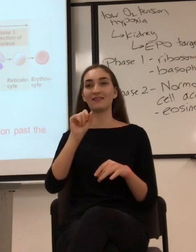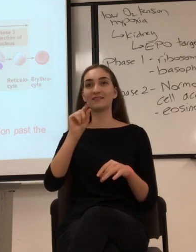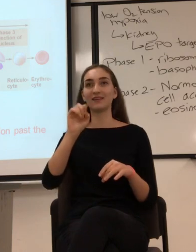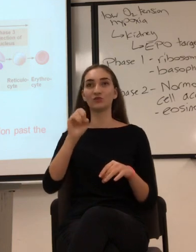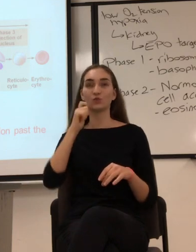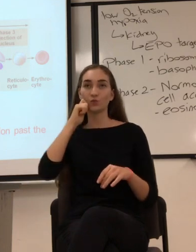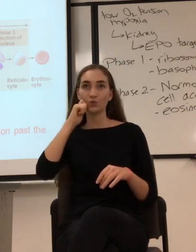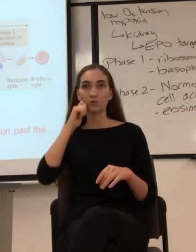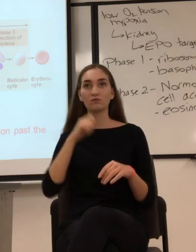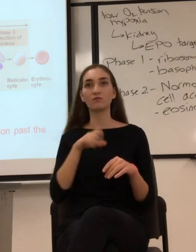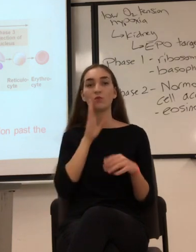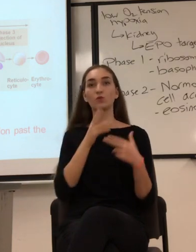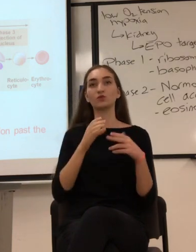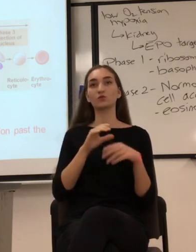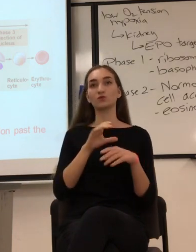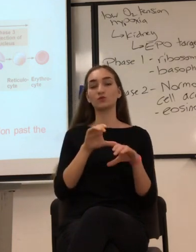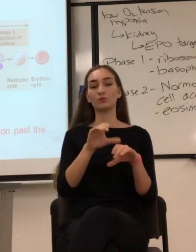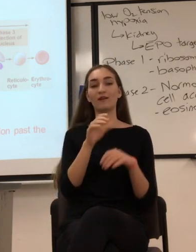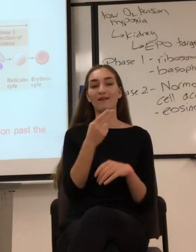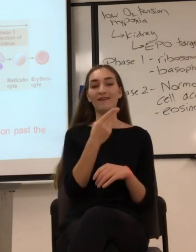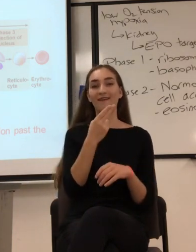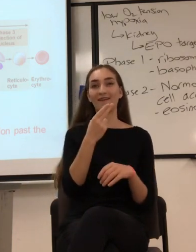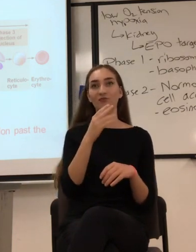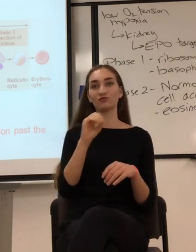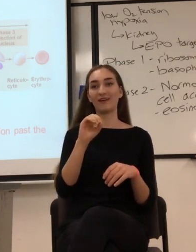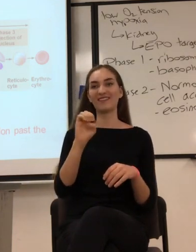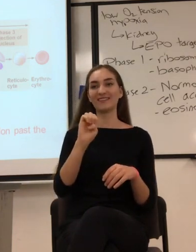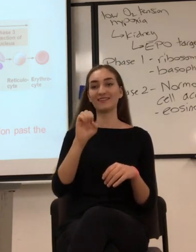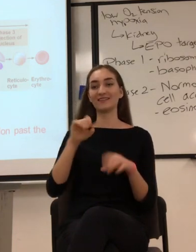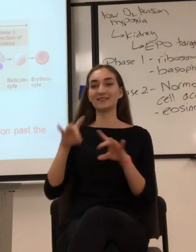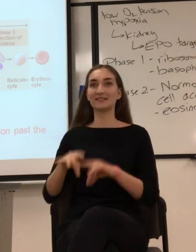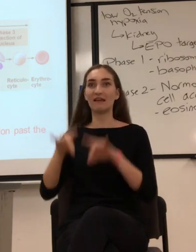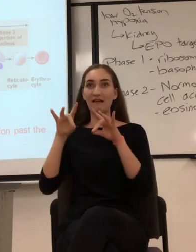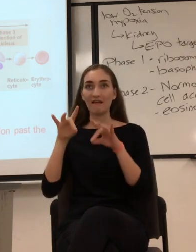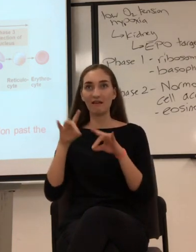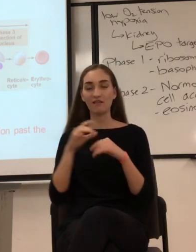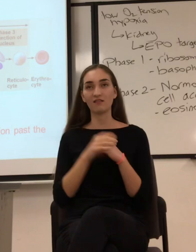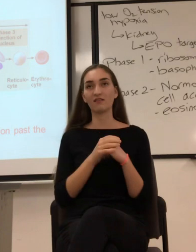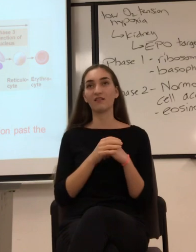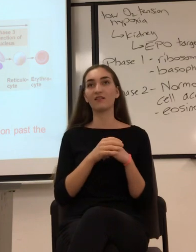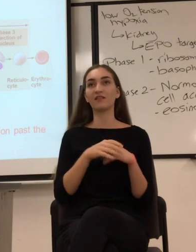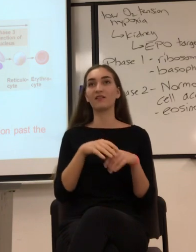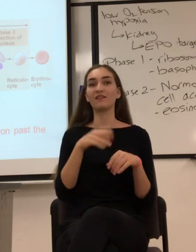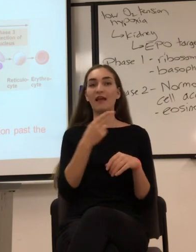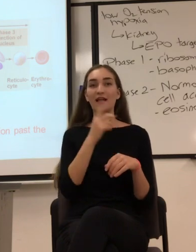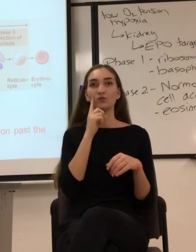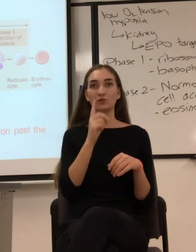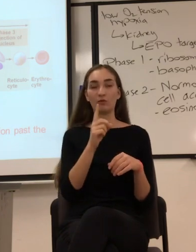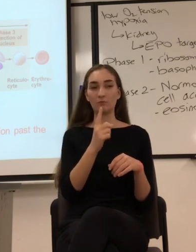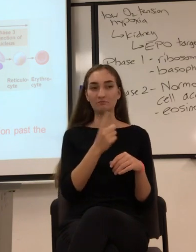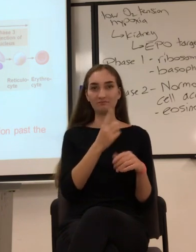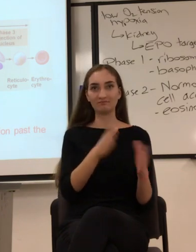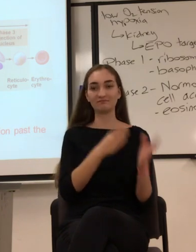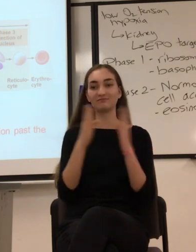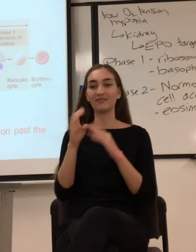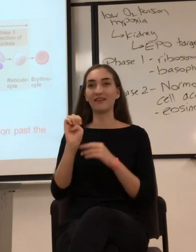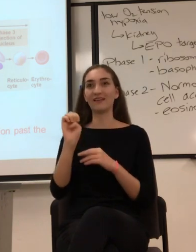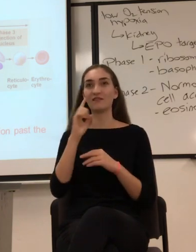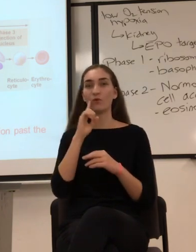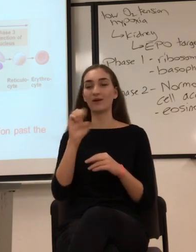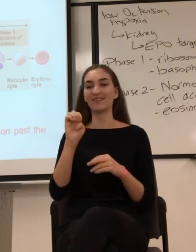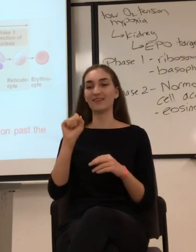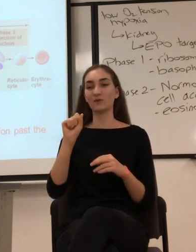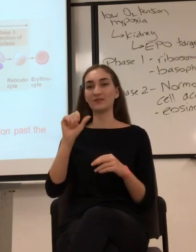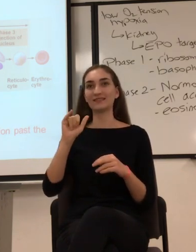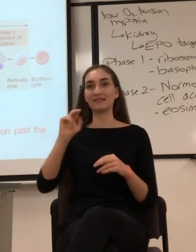stain. H, hematoxylin, which stained for the basophil stuff, and the E was eosin. And you just stick the tissue in there. You